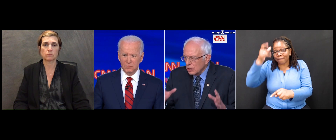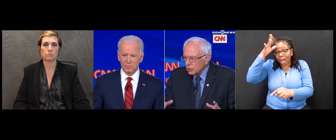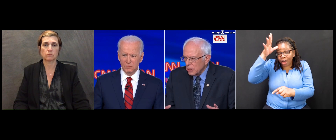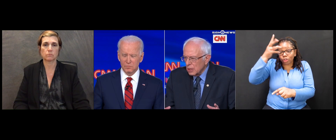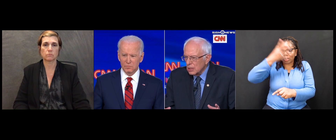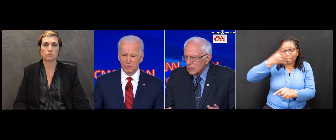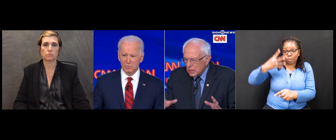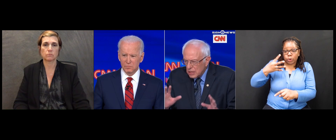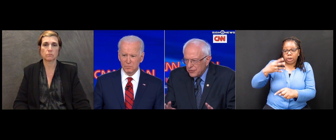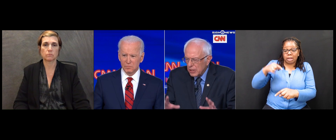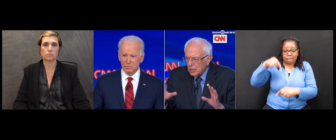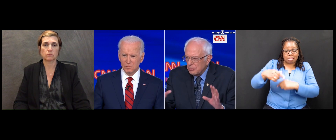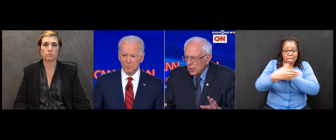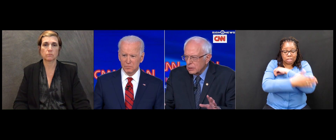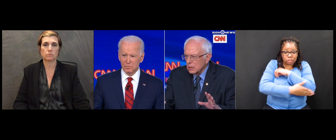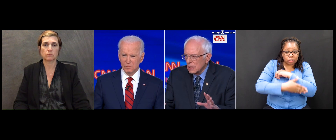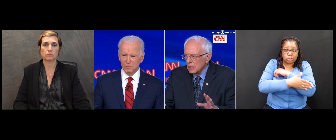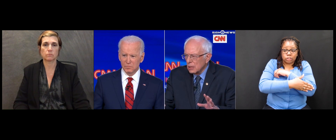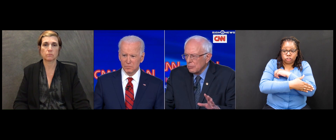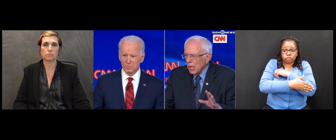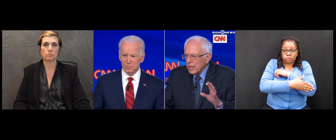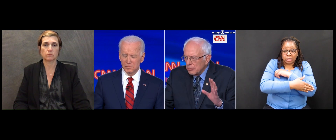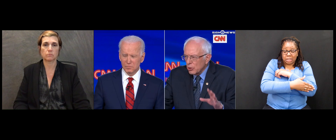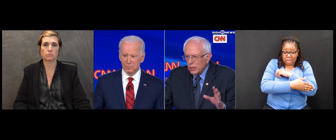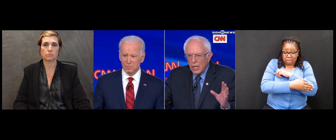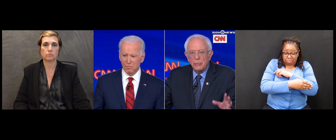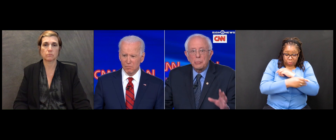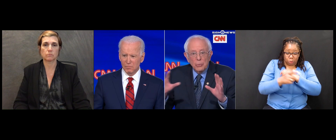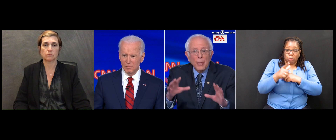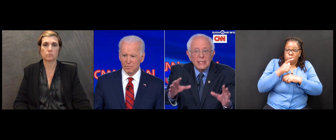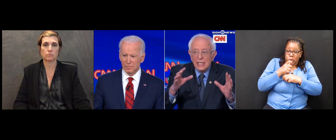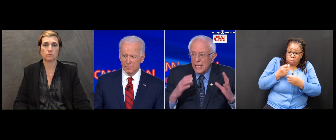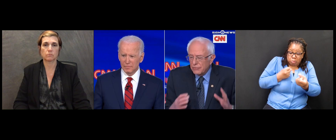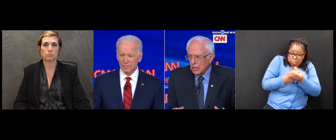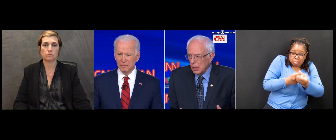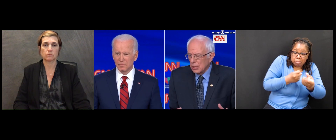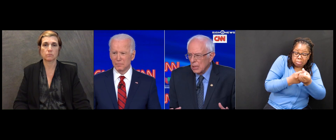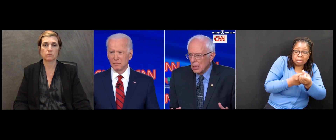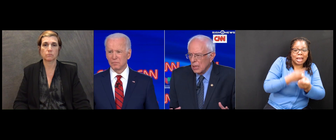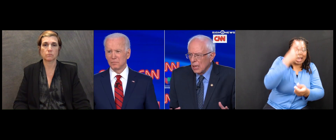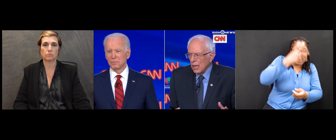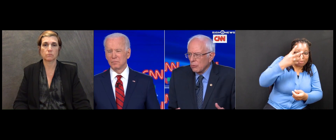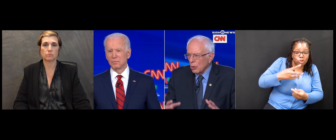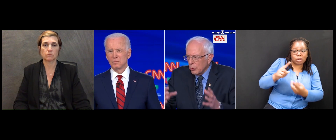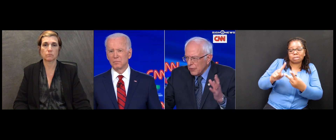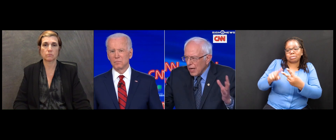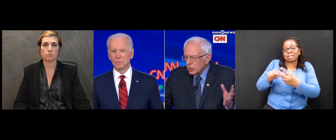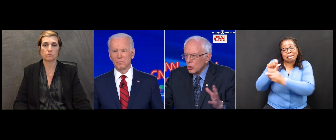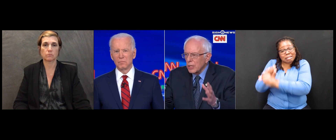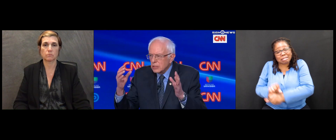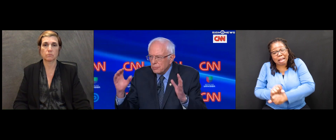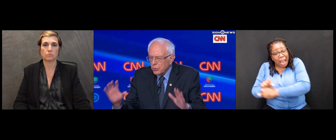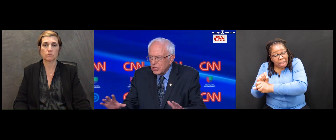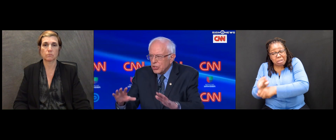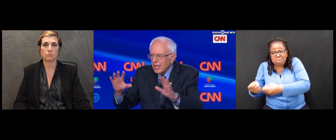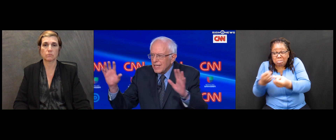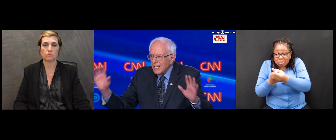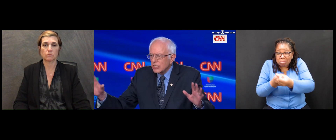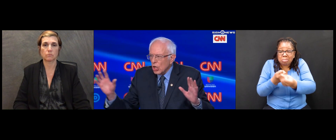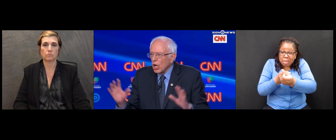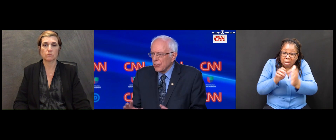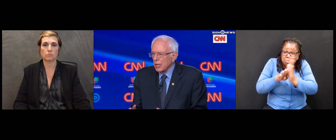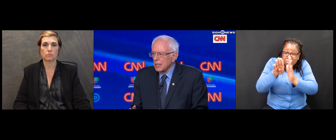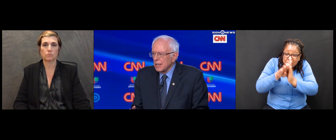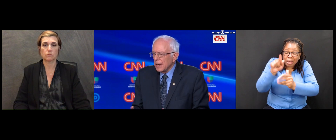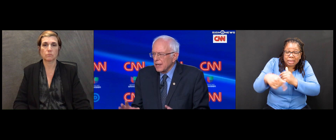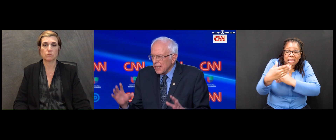is a country significantly built by immigrant labor, built by slave labor. And what we have got to do is appreciate